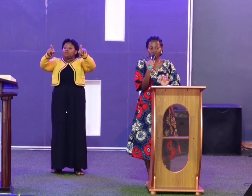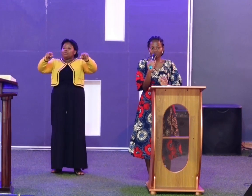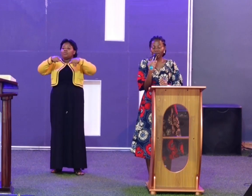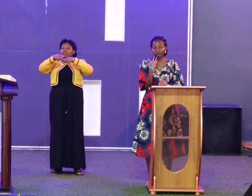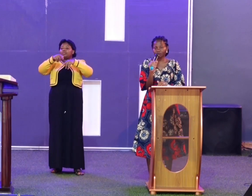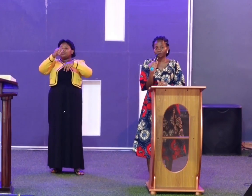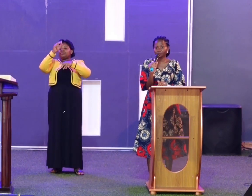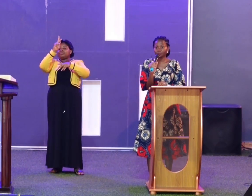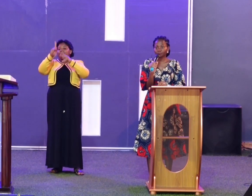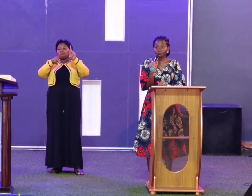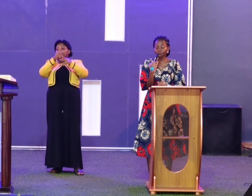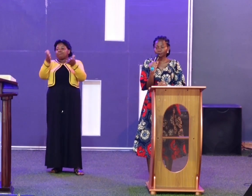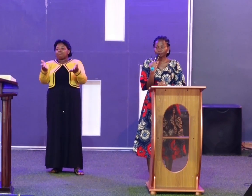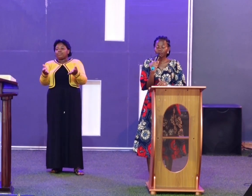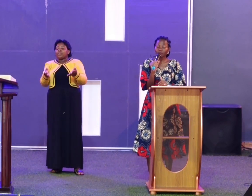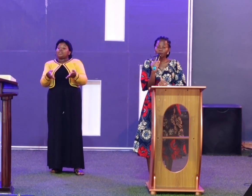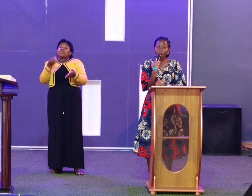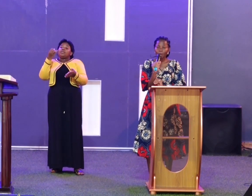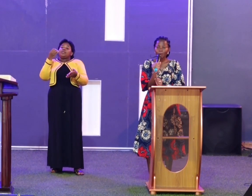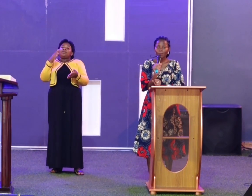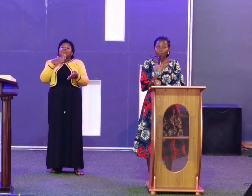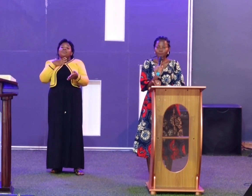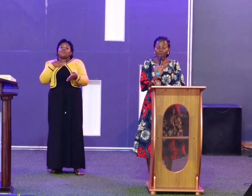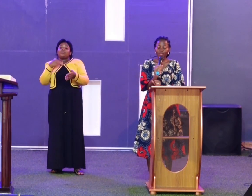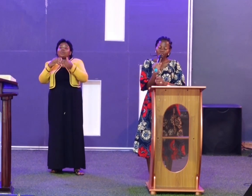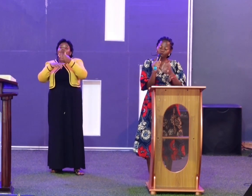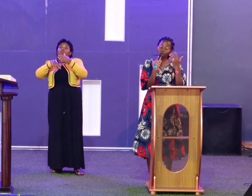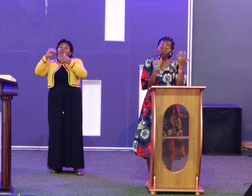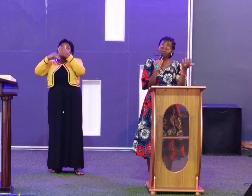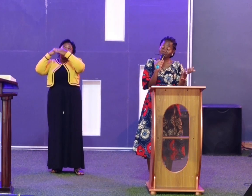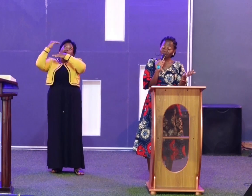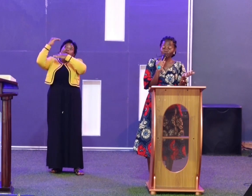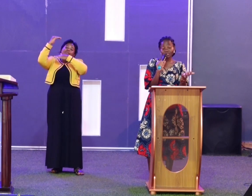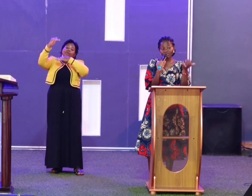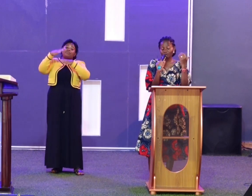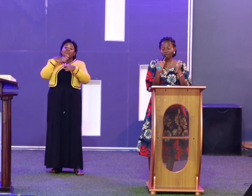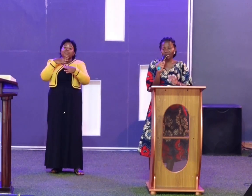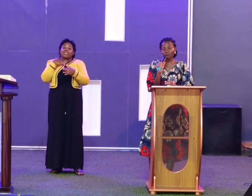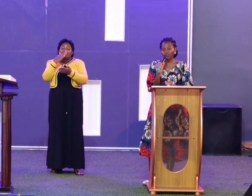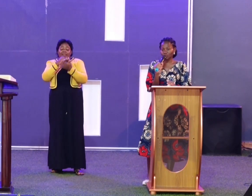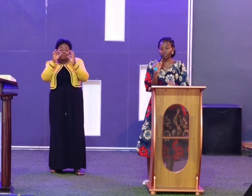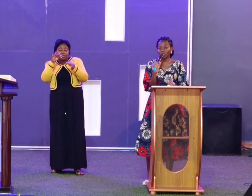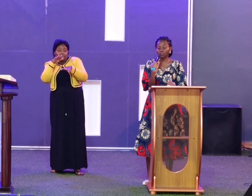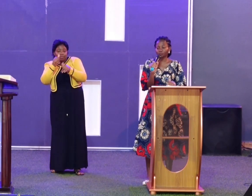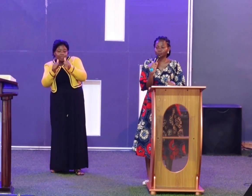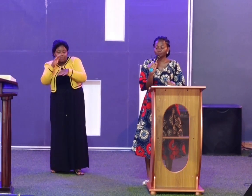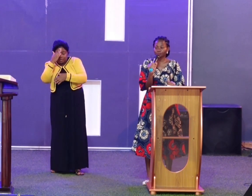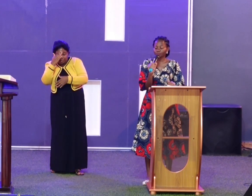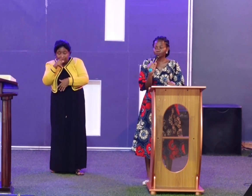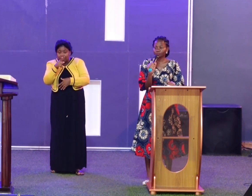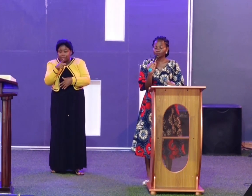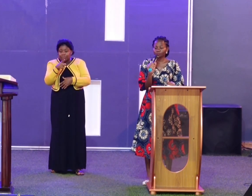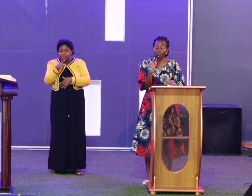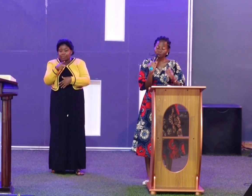every person's life. Bw'oba onooshukuluma weetaagayo kikukakkanya. If you are to excel, you need something that humbles you down.